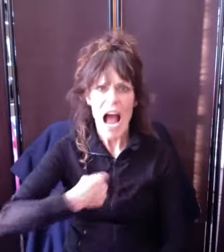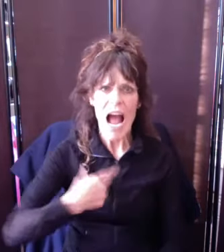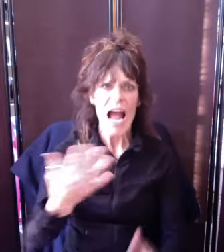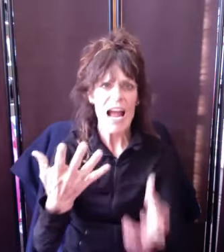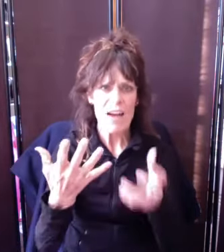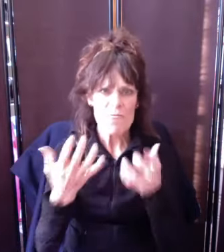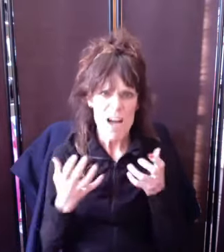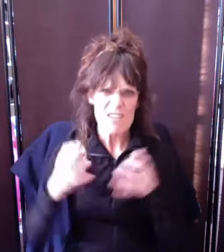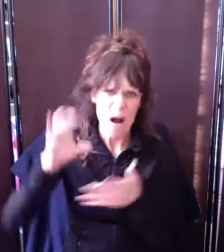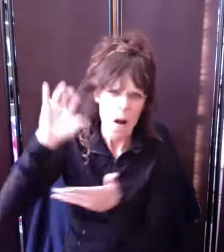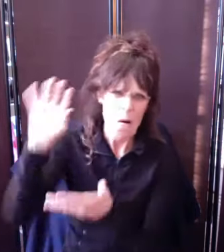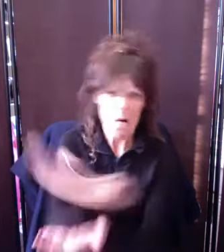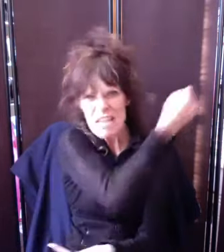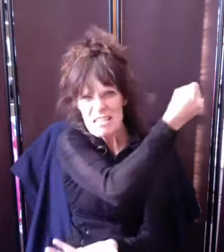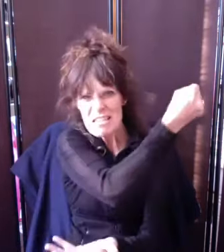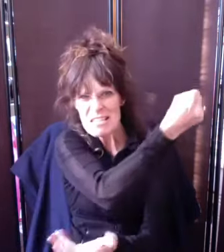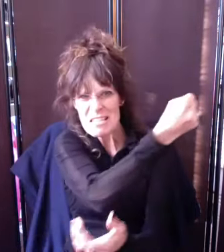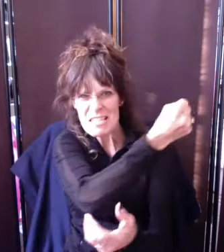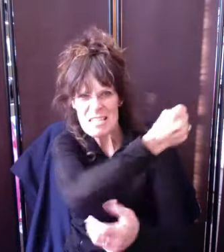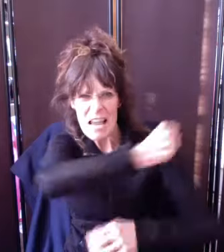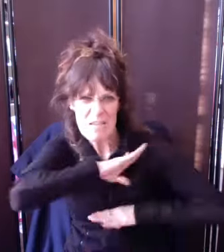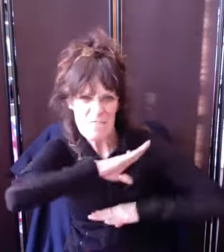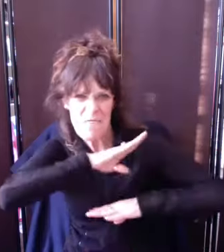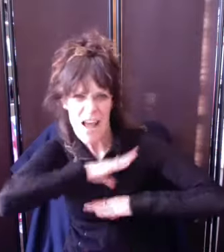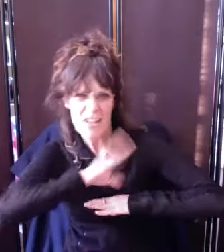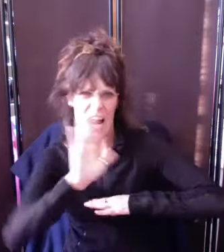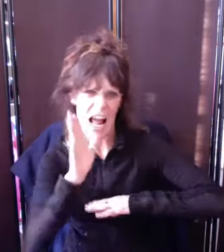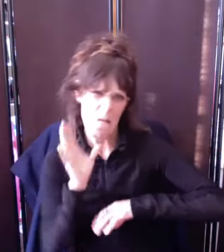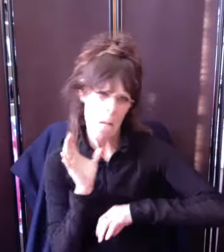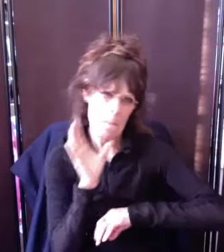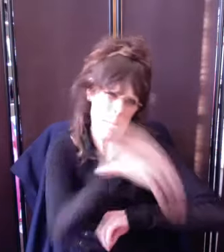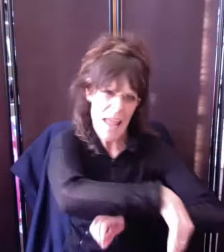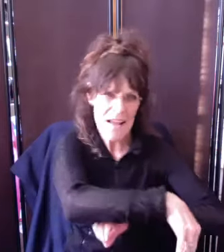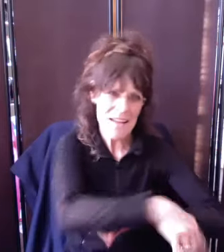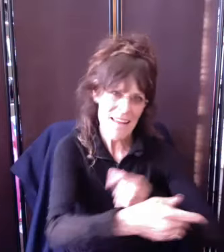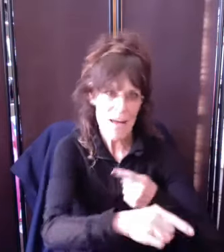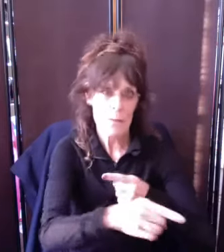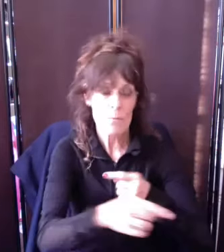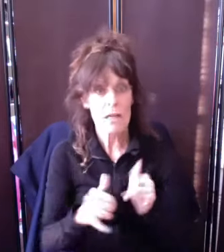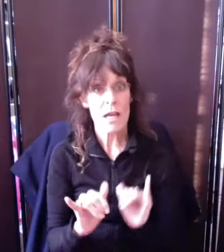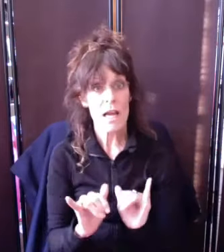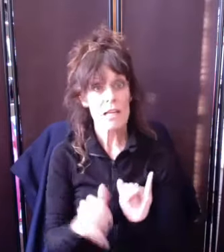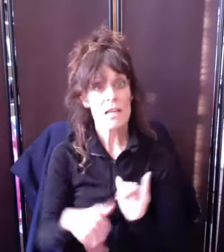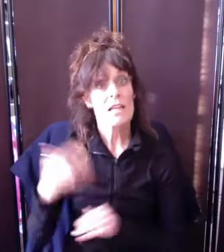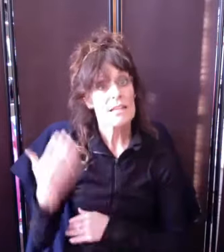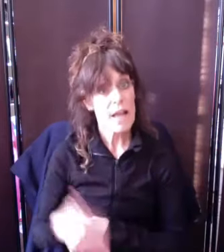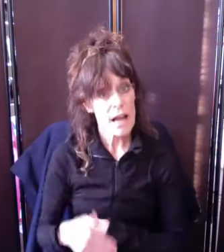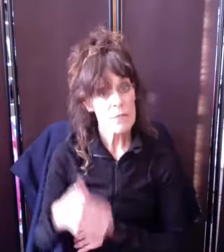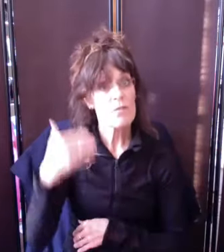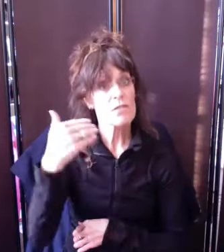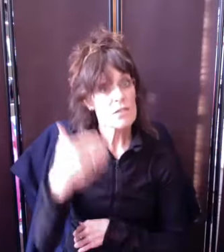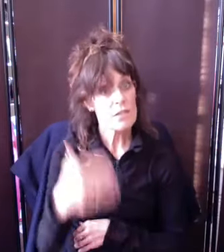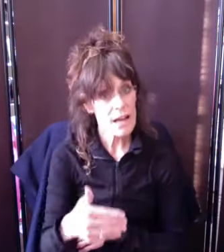satisfaction. I'm going to make it happen, right? And yet, time over time, life has thrown me curveball